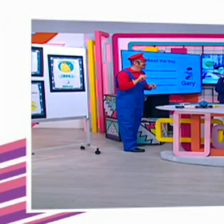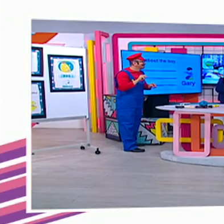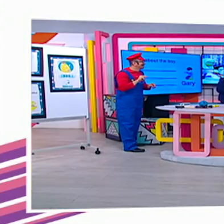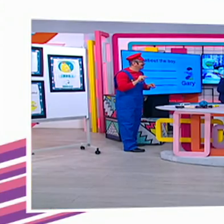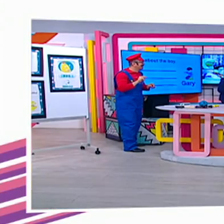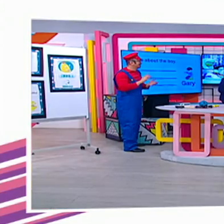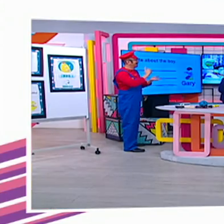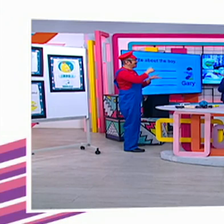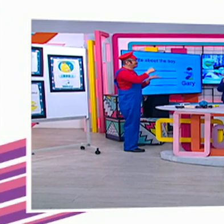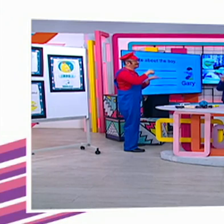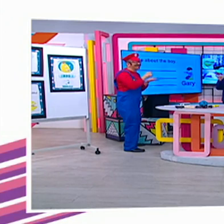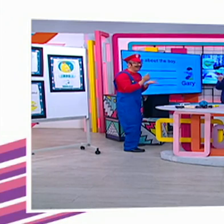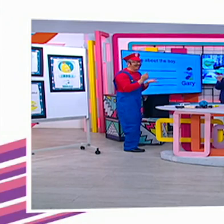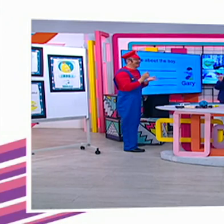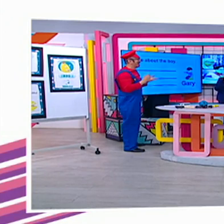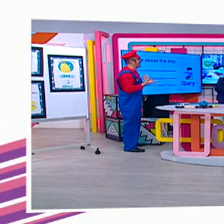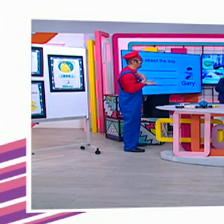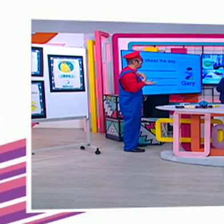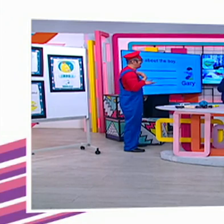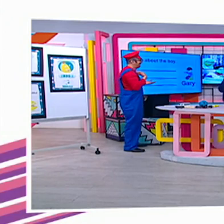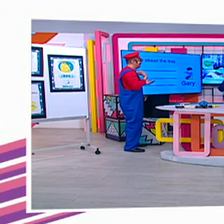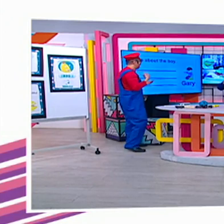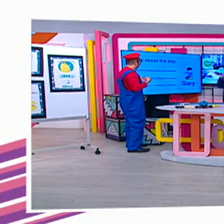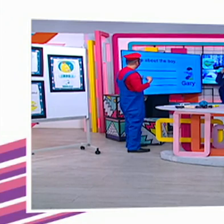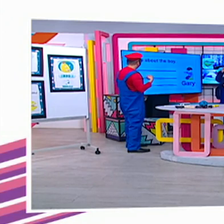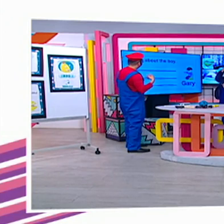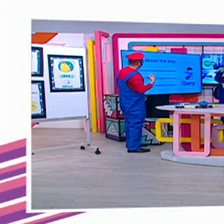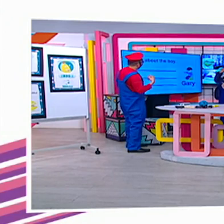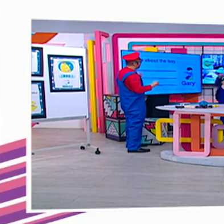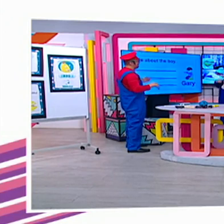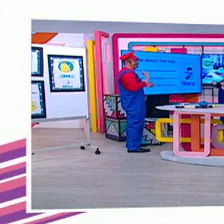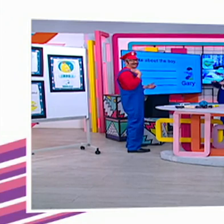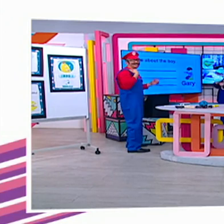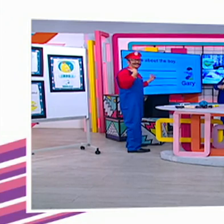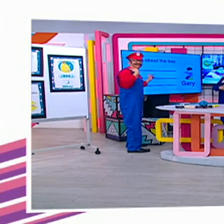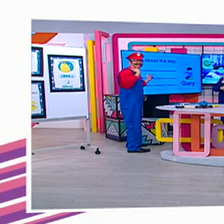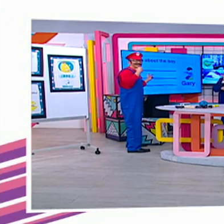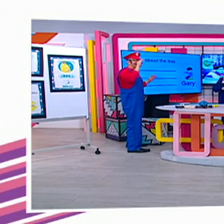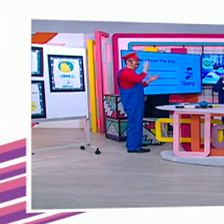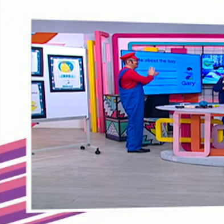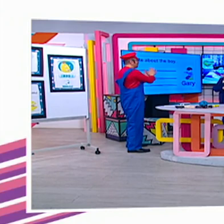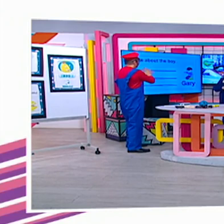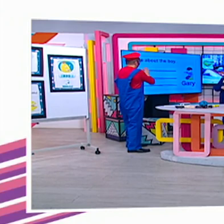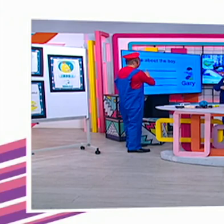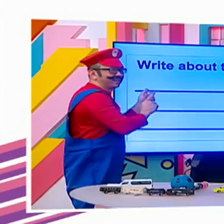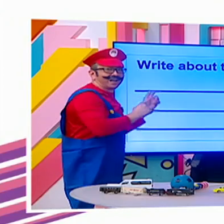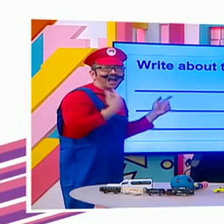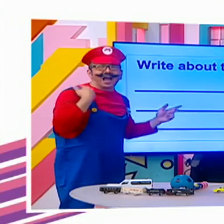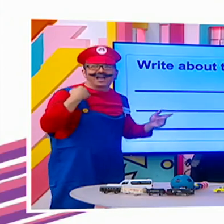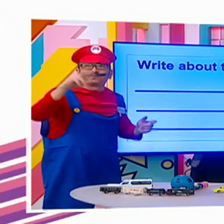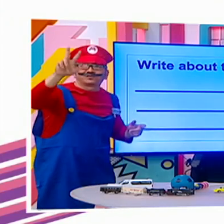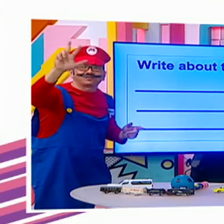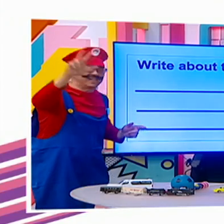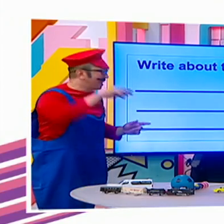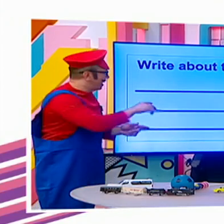pupils? You okay. want to write? Yes. okay. Want to try? See? Okay. See the screen.